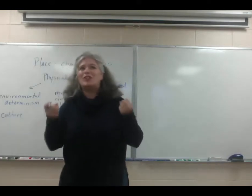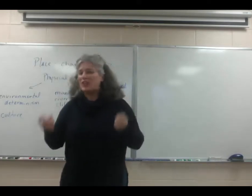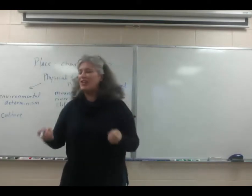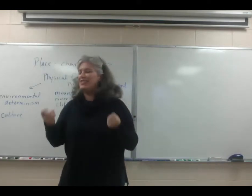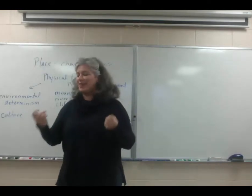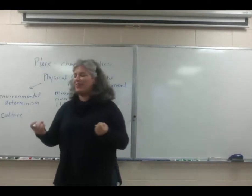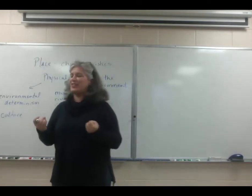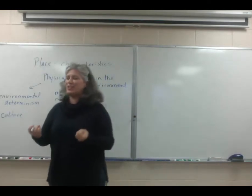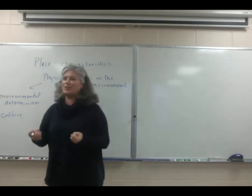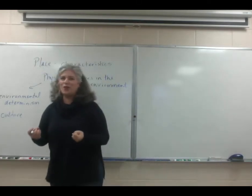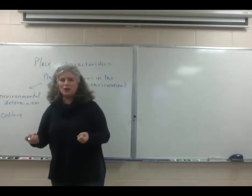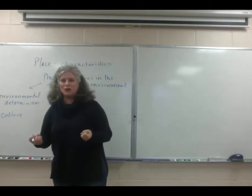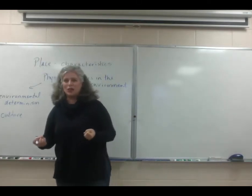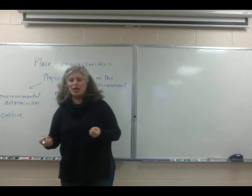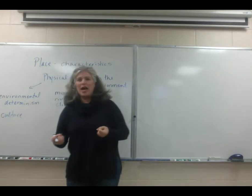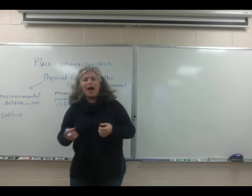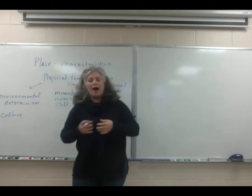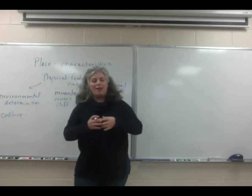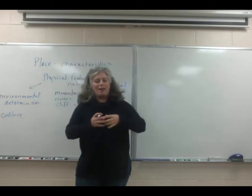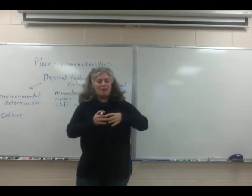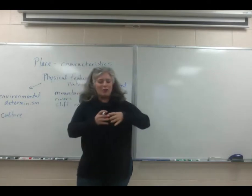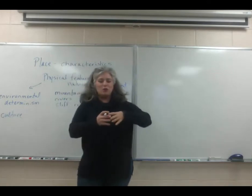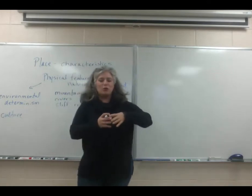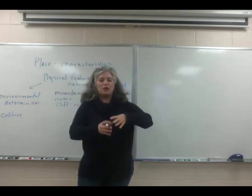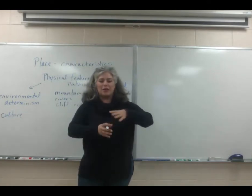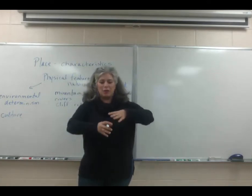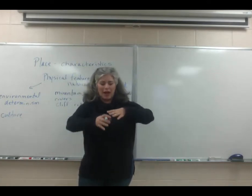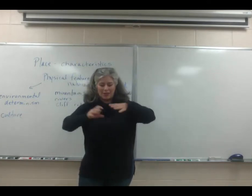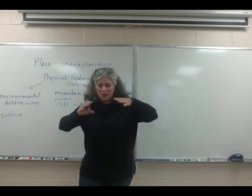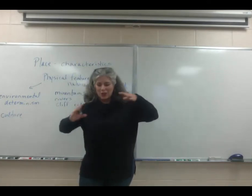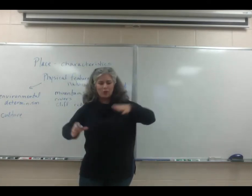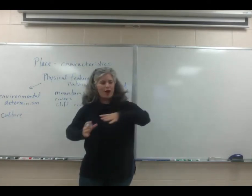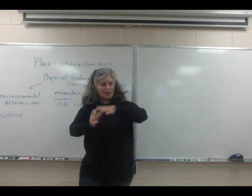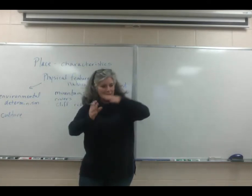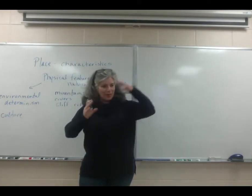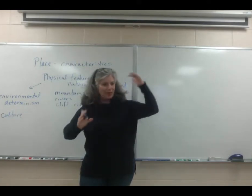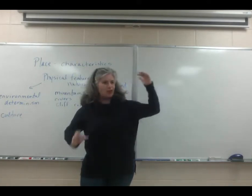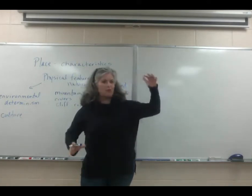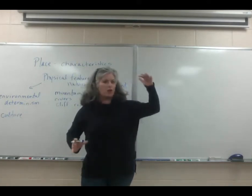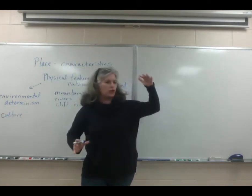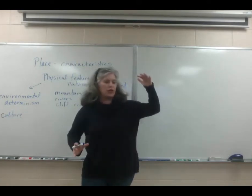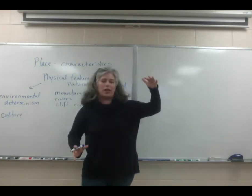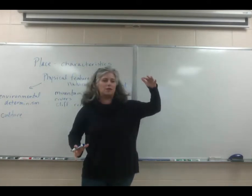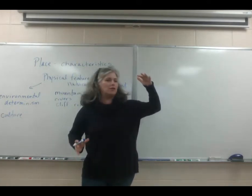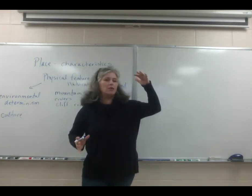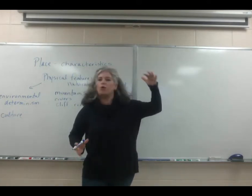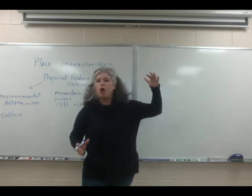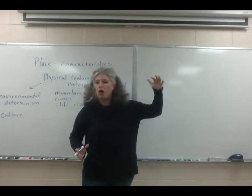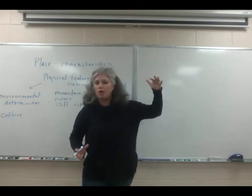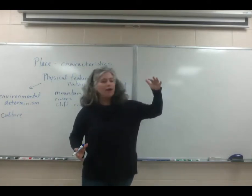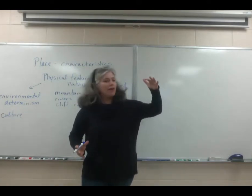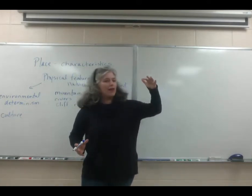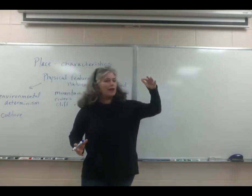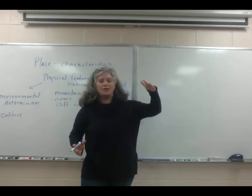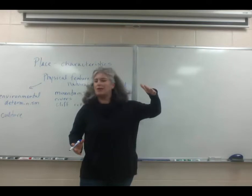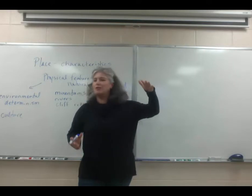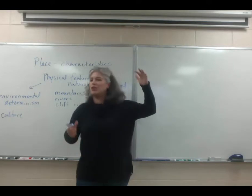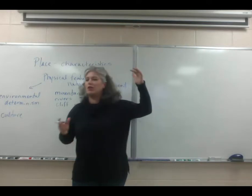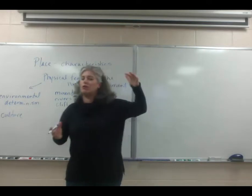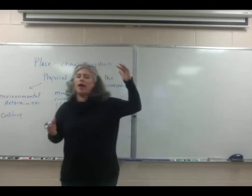good definitions of culture. Usually when I start to write a definition of culture, it gets so long that I need to turn in a reaction